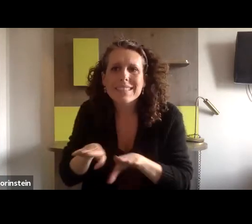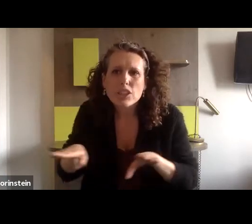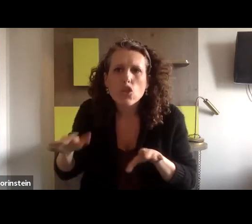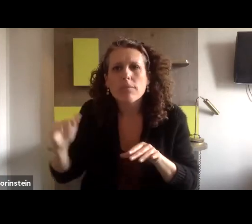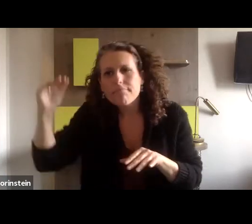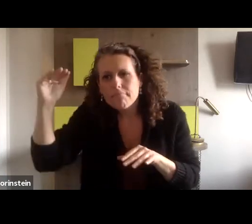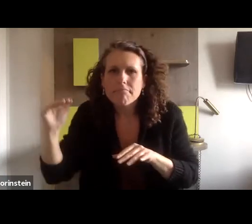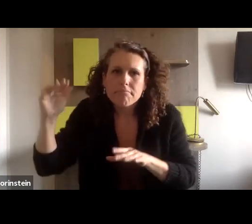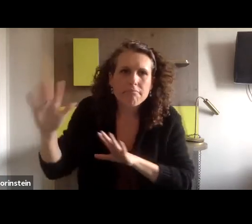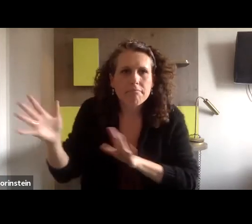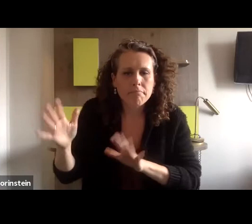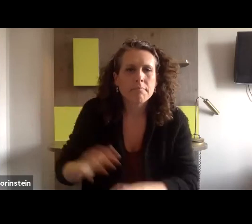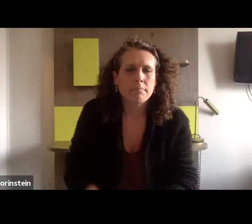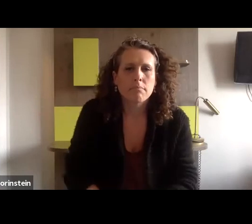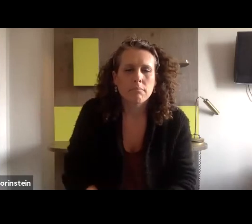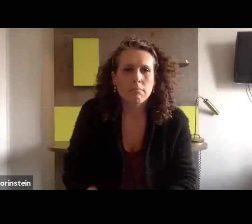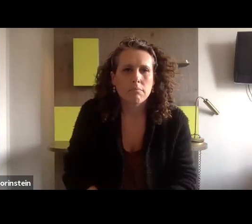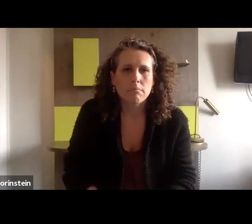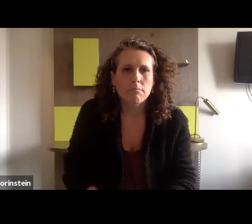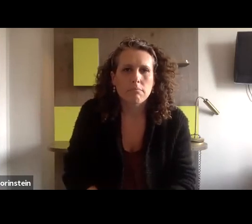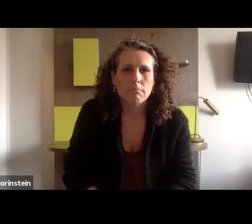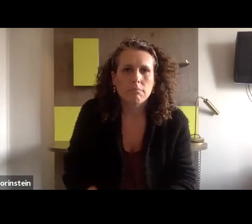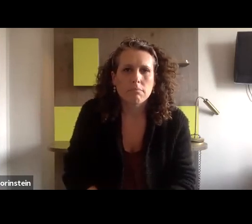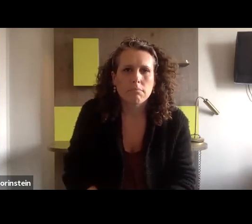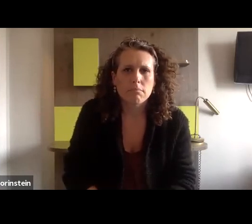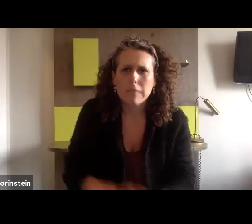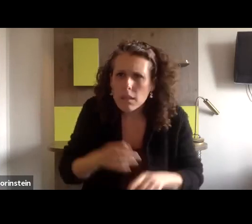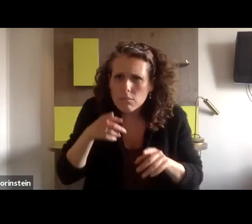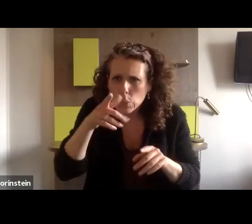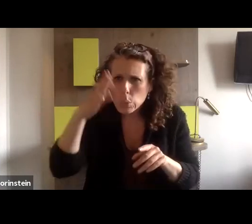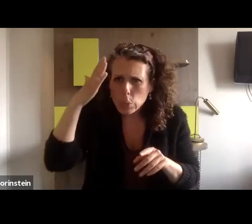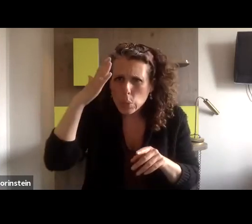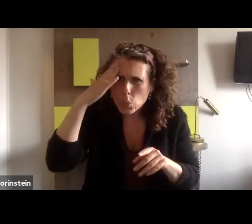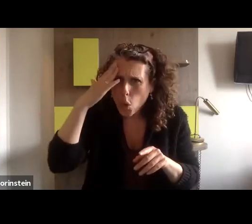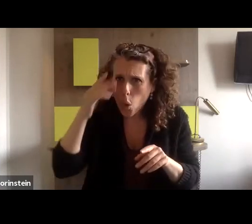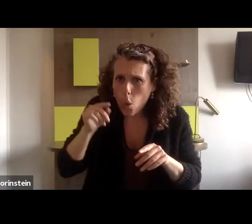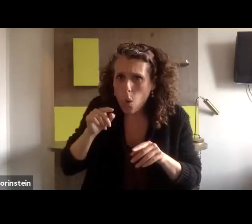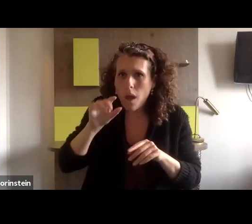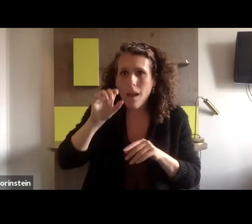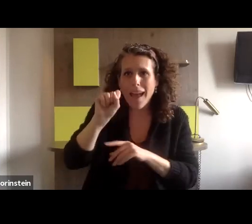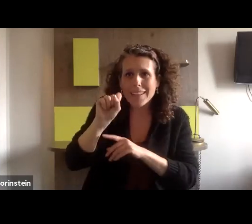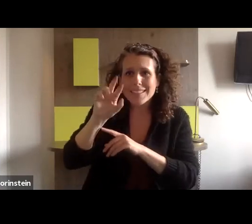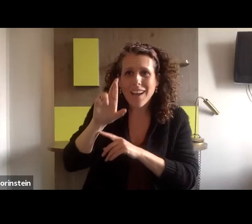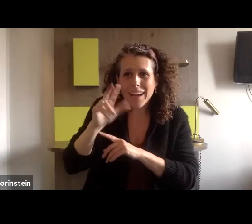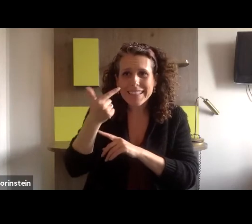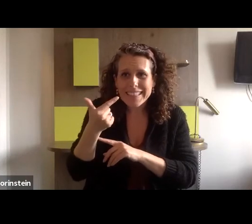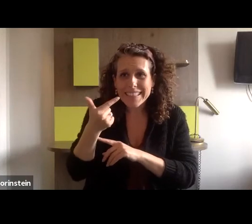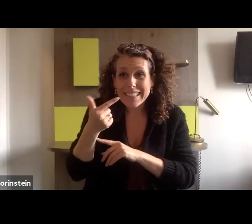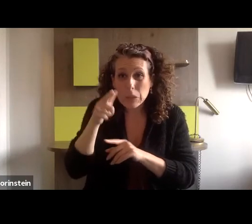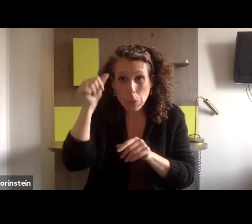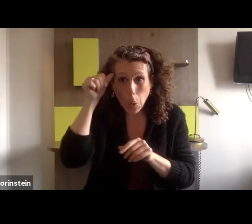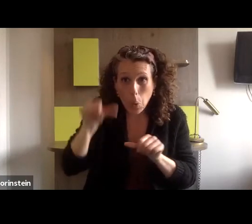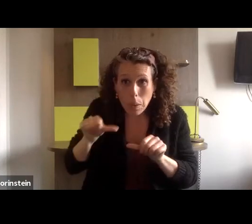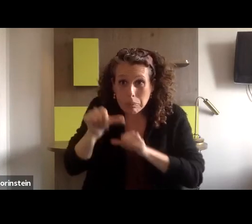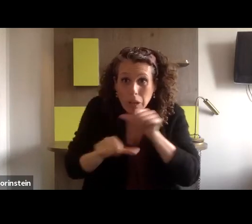We have in total, I'm not sure if you know about the method of sentence repetition test. Basically, test